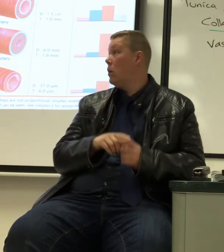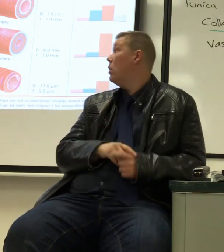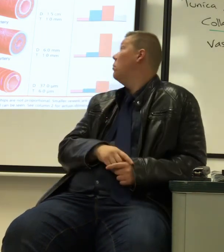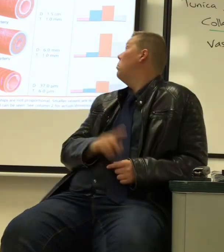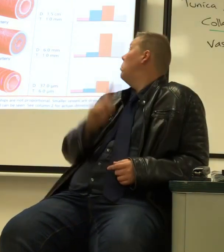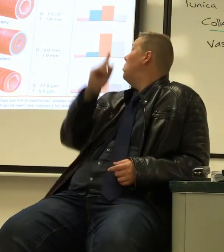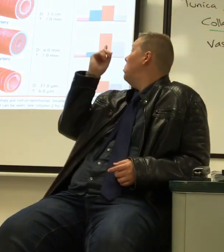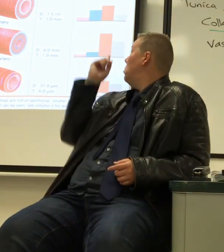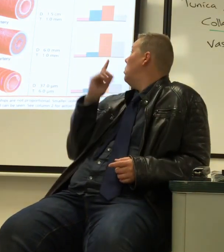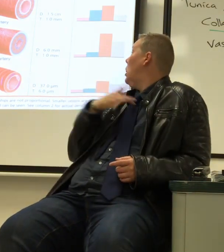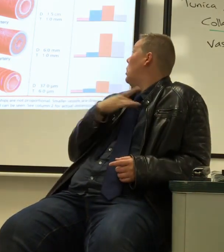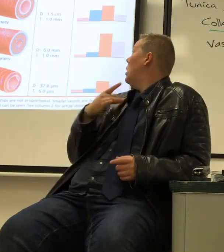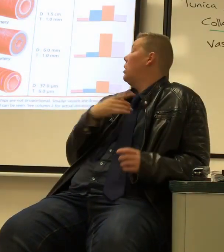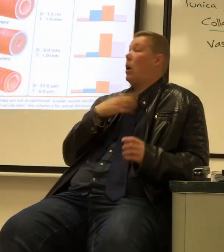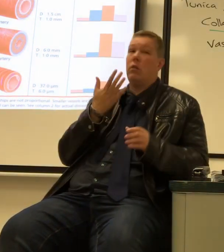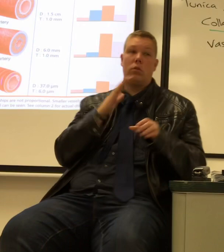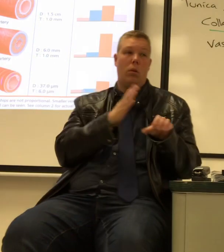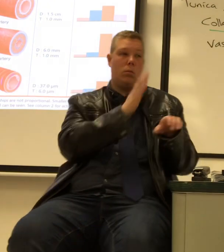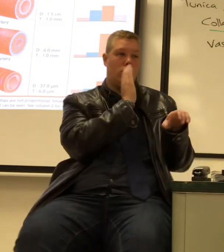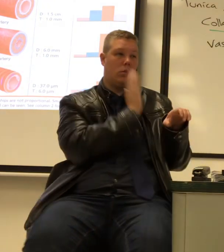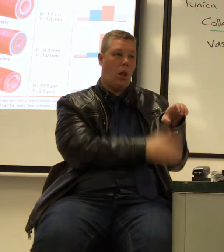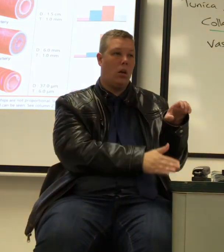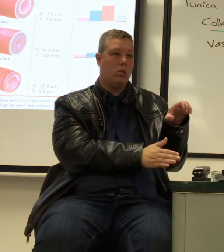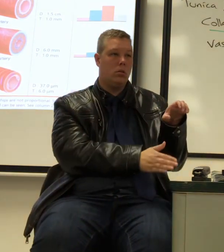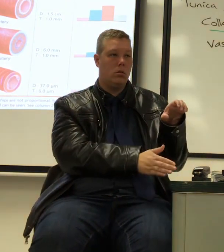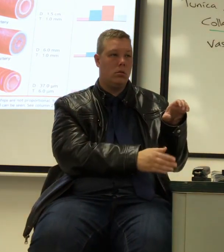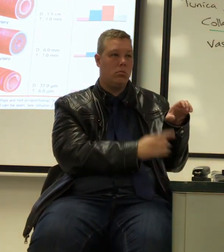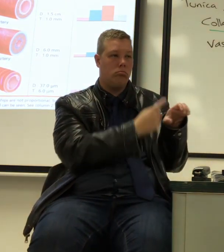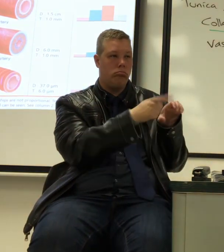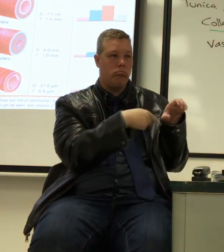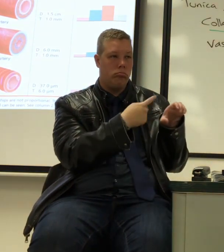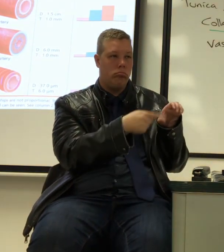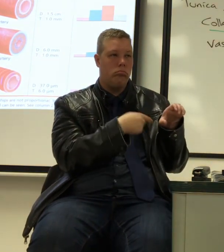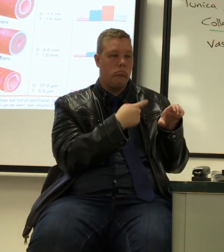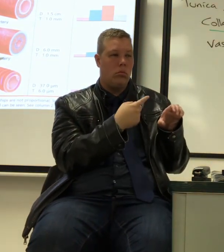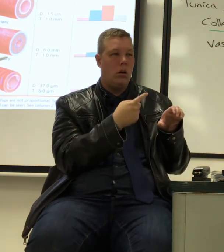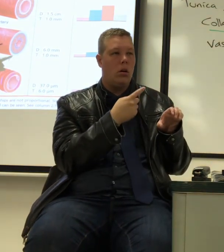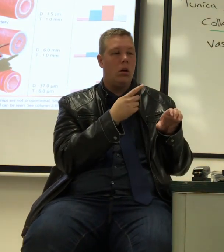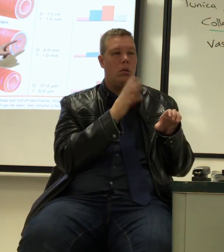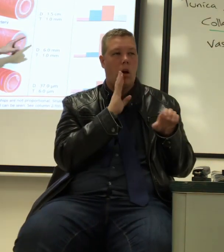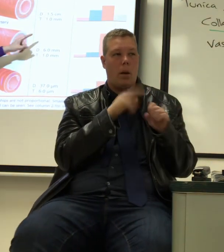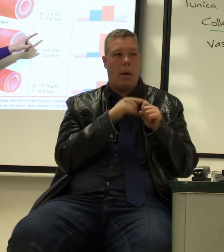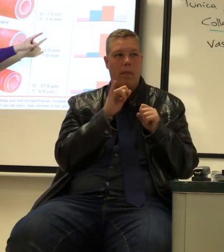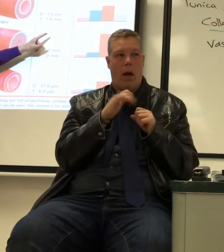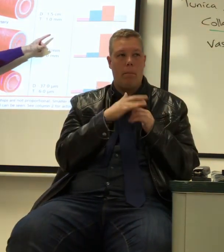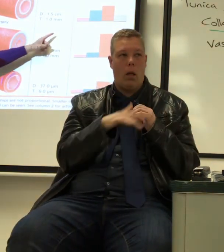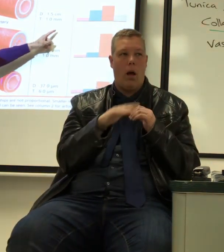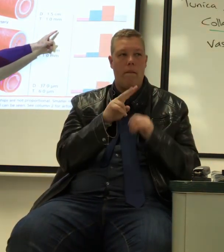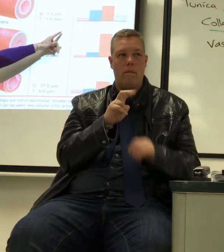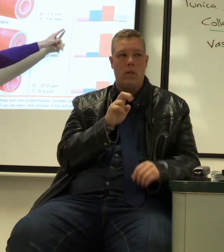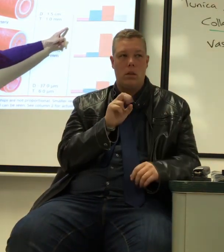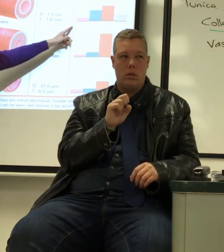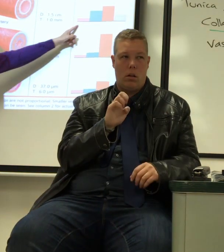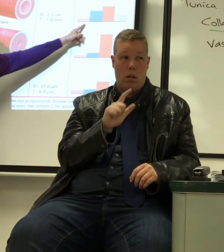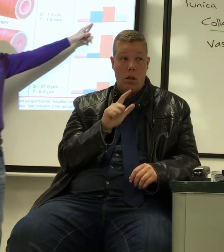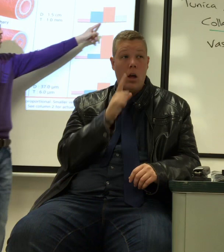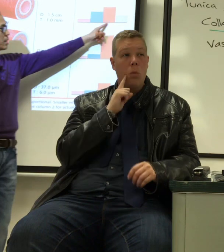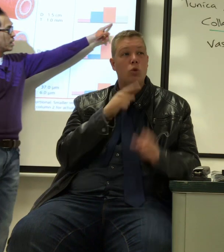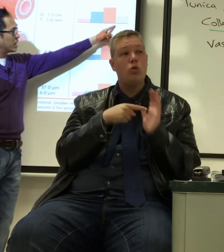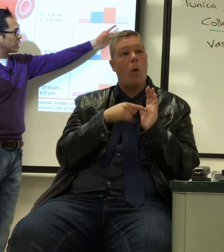I guess, a slice of the tube, so to speak, of the blood vessel we're talking about. It's going to show you the relative makeup of each